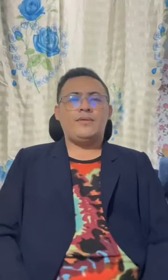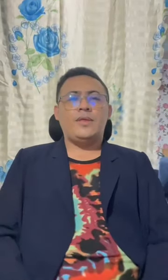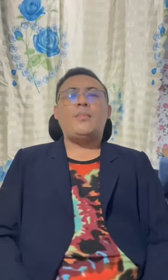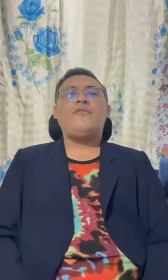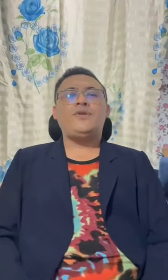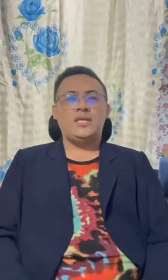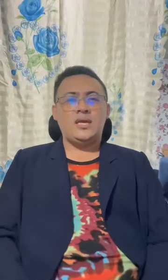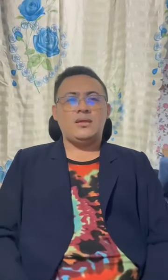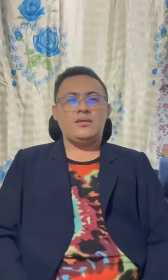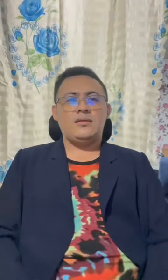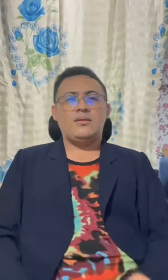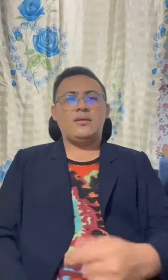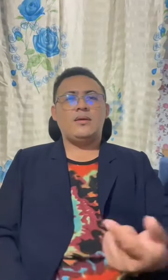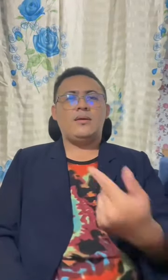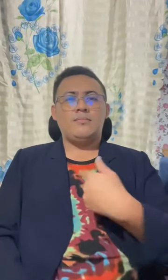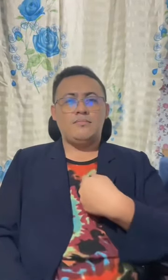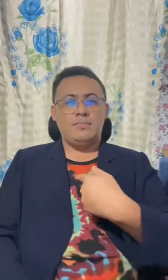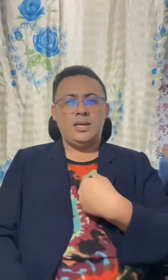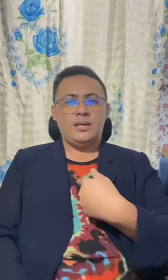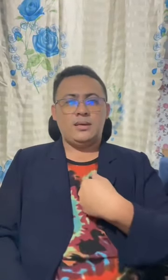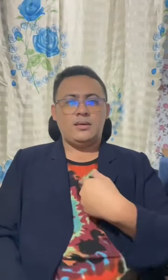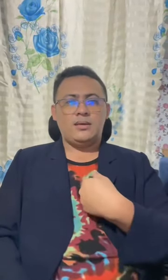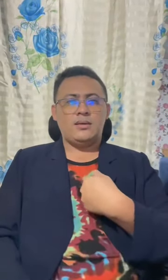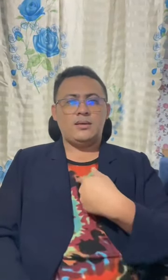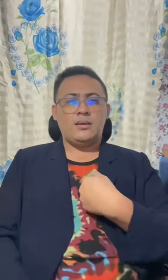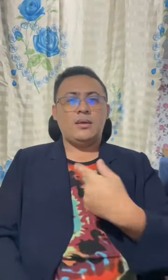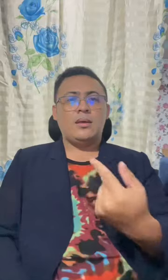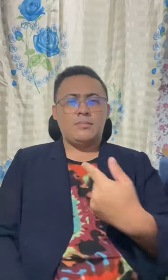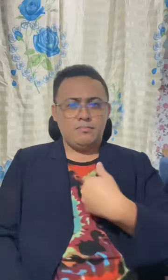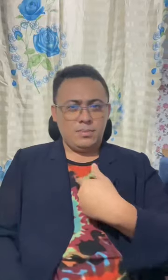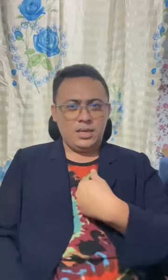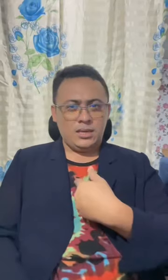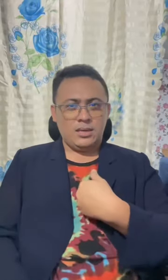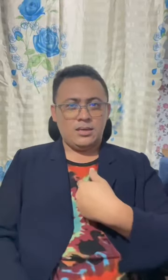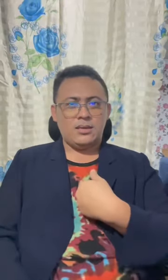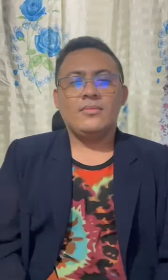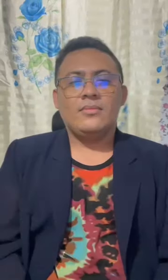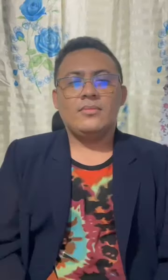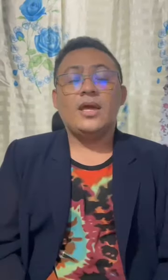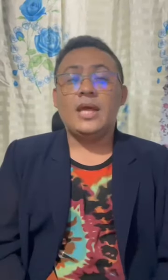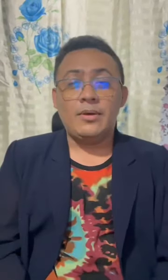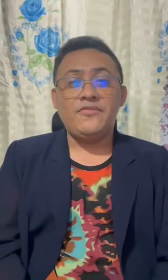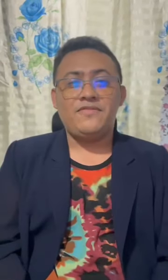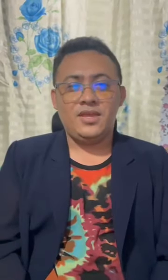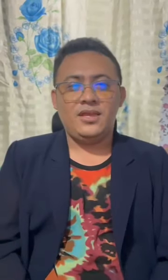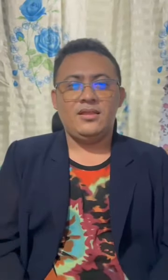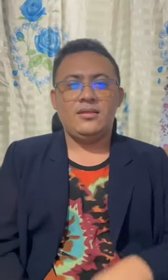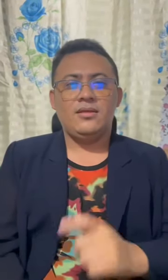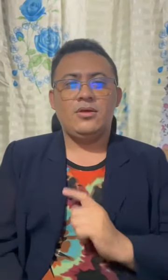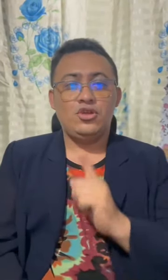Number 14, me. Me. Number 15,